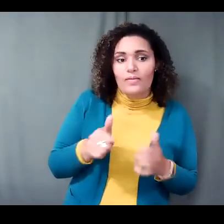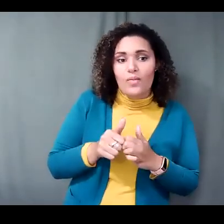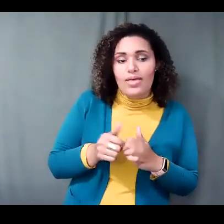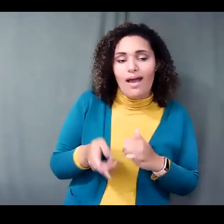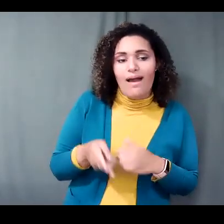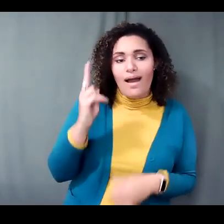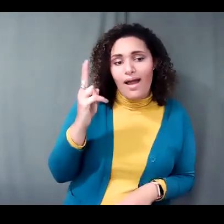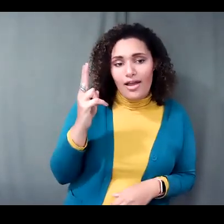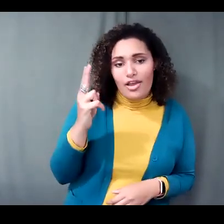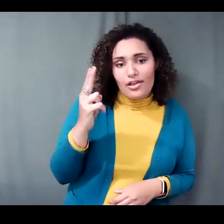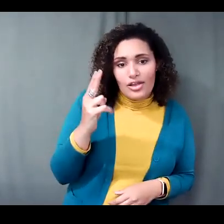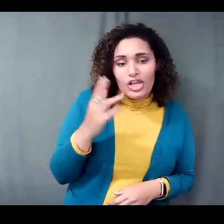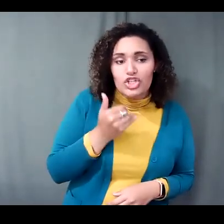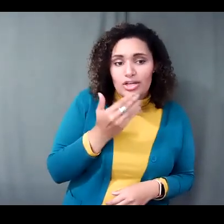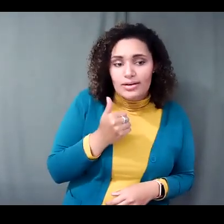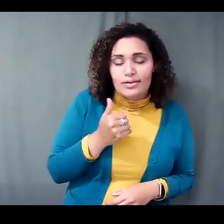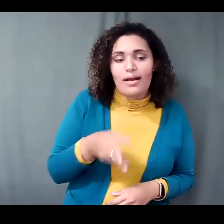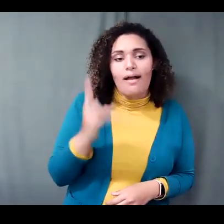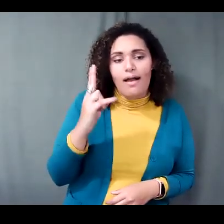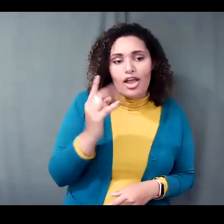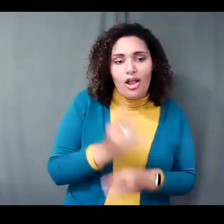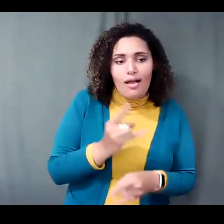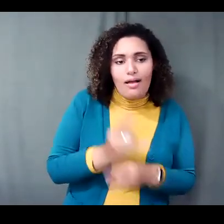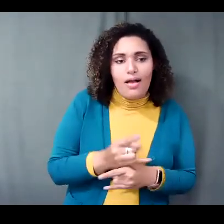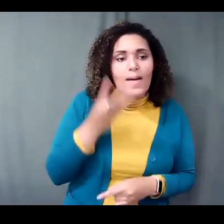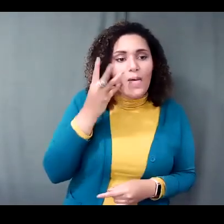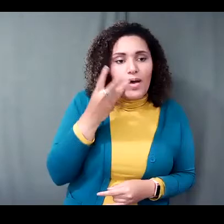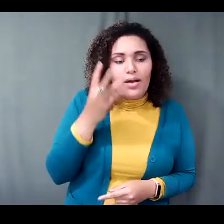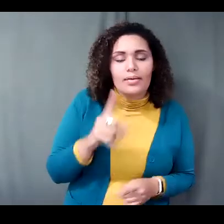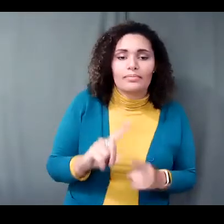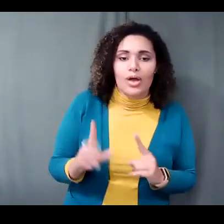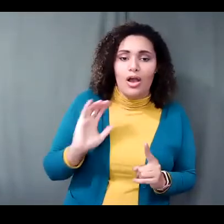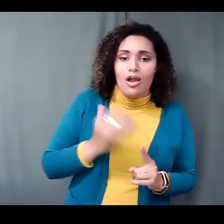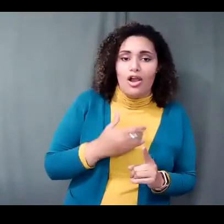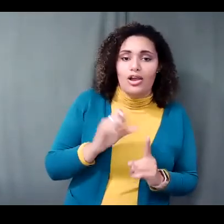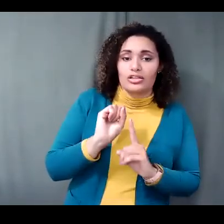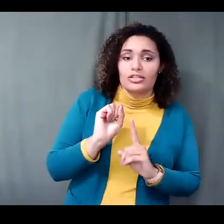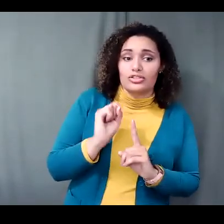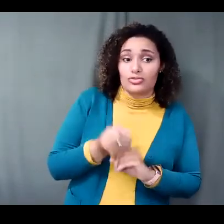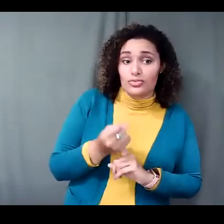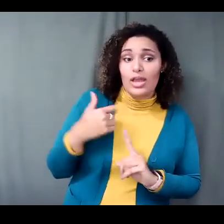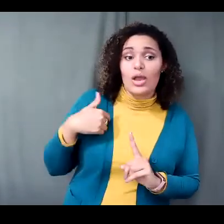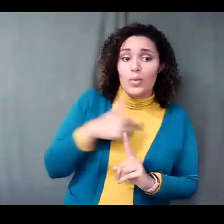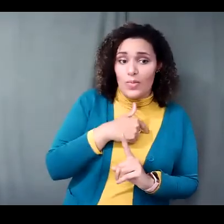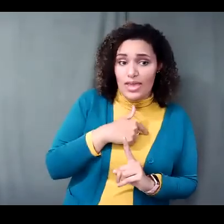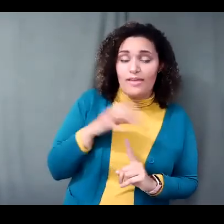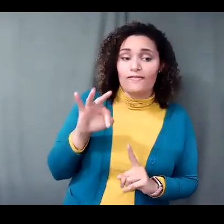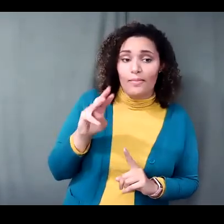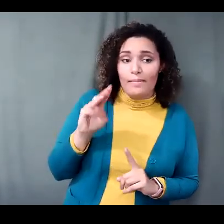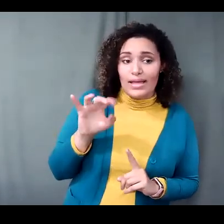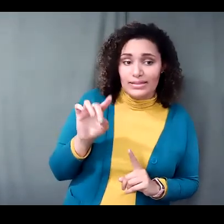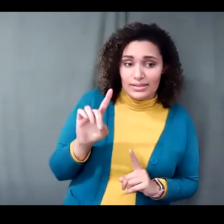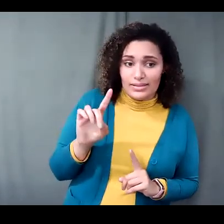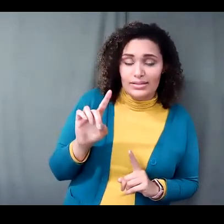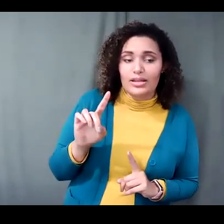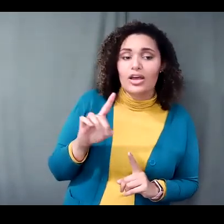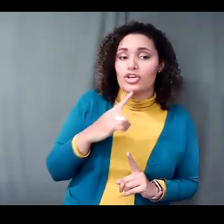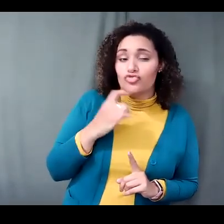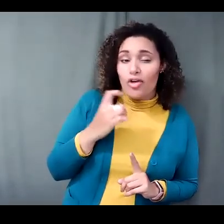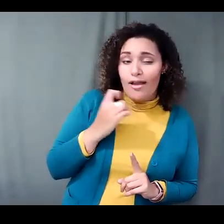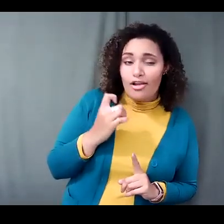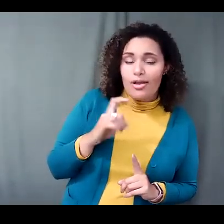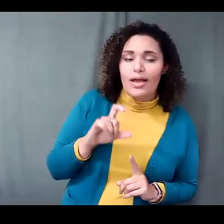higher sugar, higher alcohol wine. In our case, we had fermented it much drier. It wasn't all the way dry, so it wasn't all the